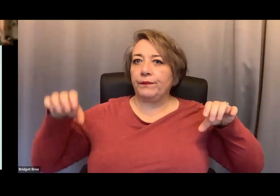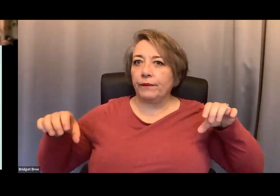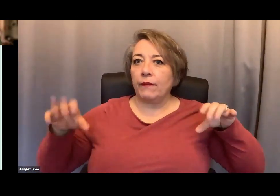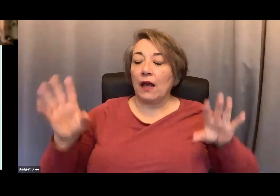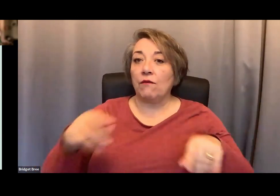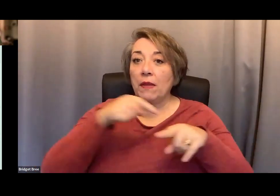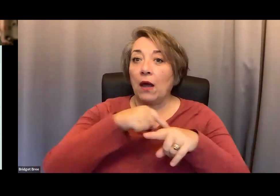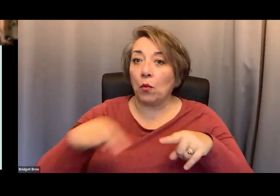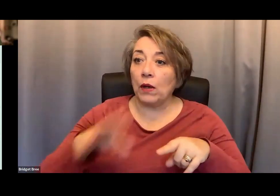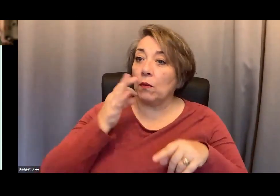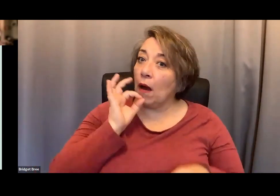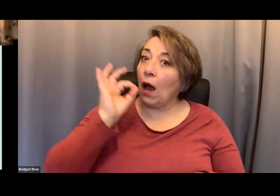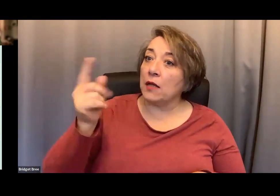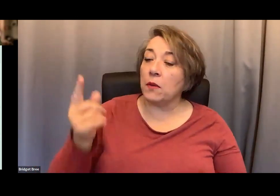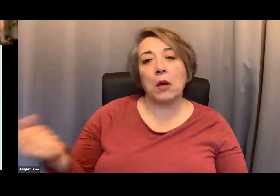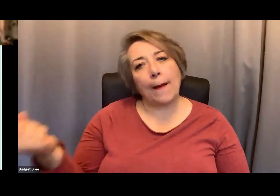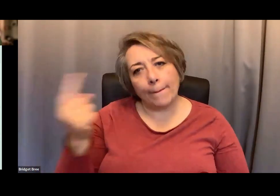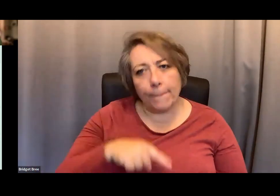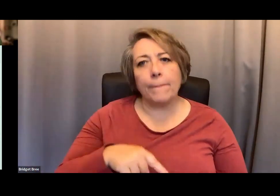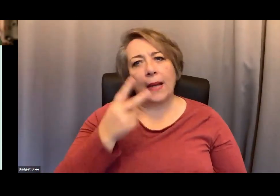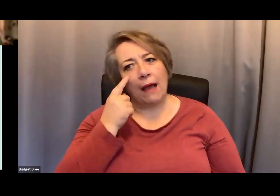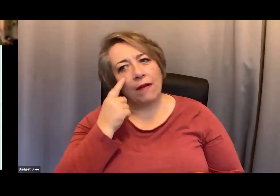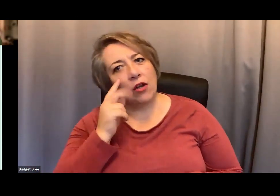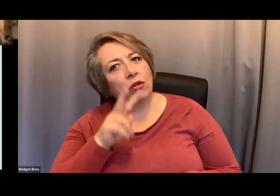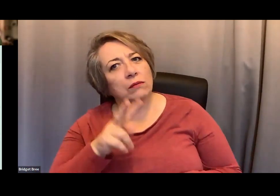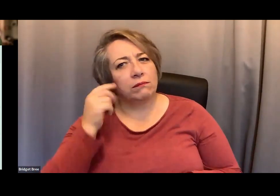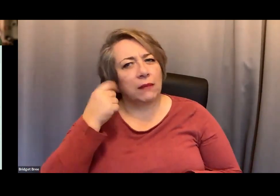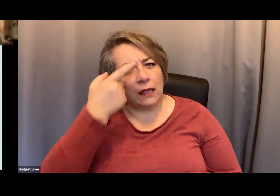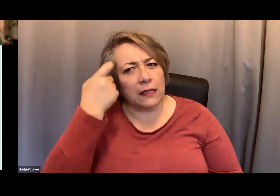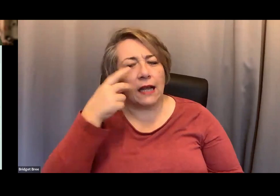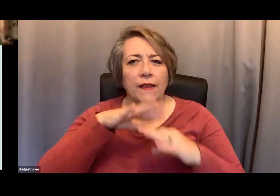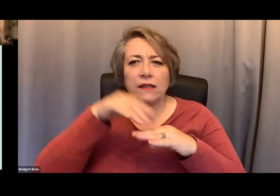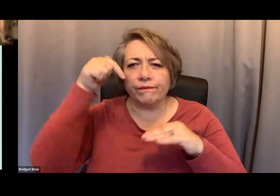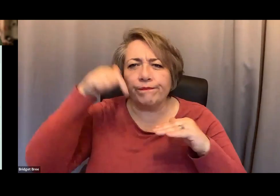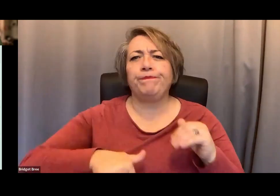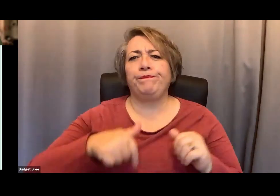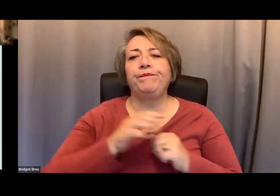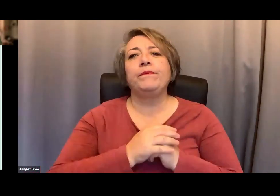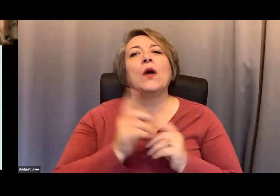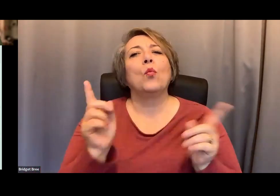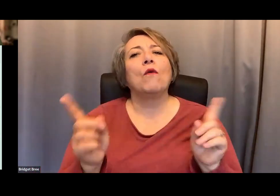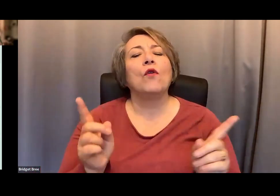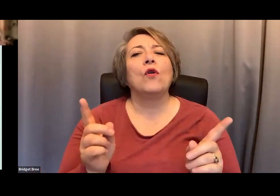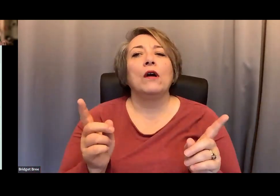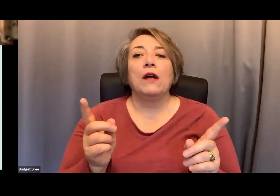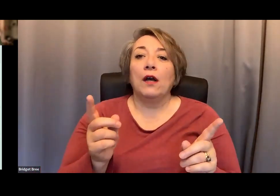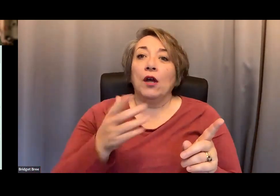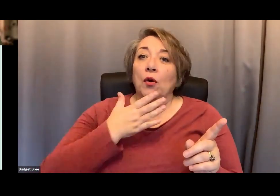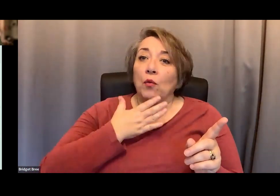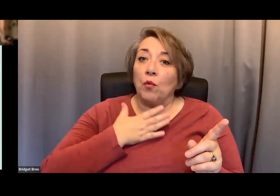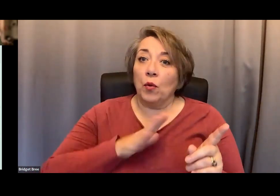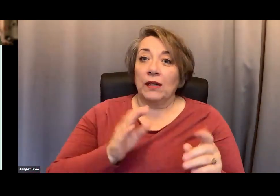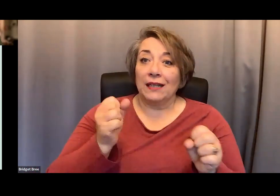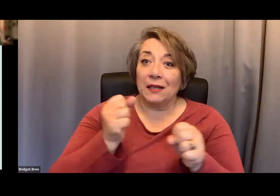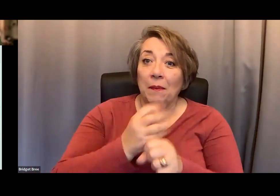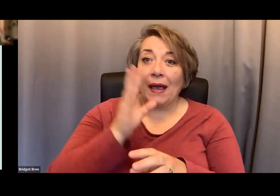invited participation and co-creation and dived deeper into each of these lenses. The aim of this was to bring some of these concepts to life